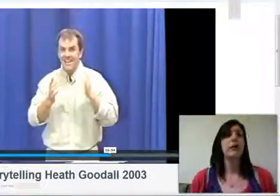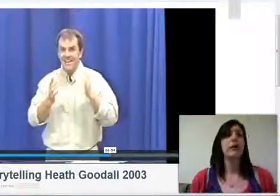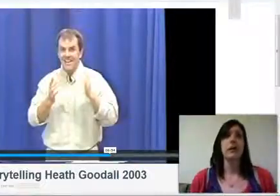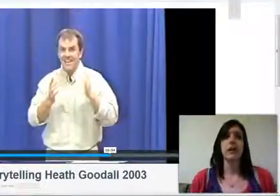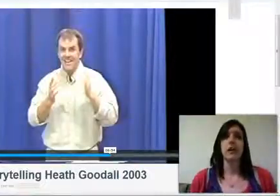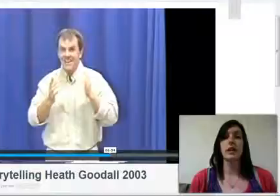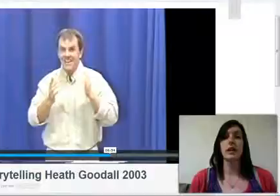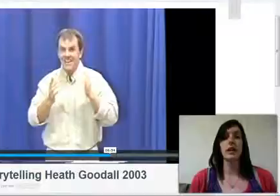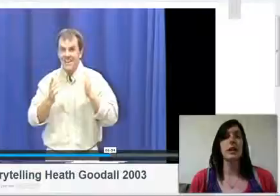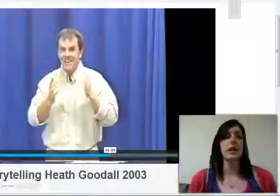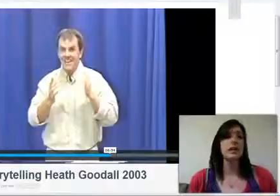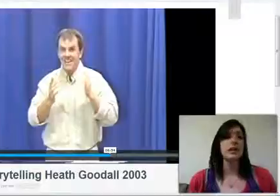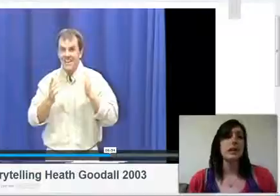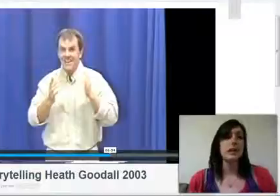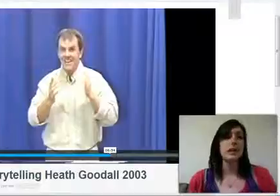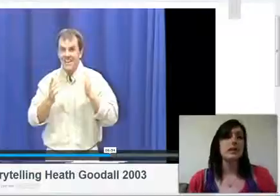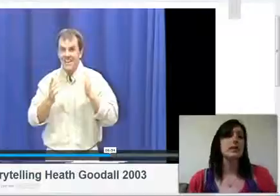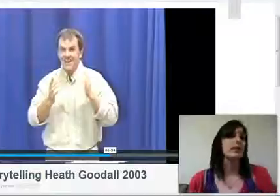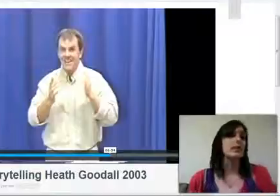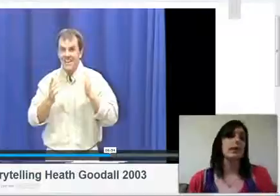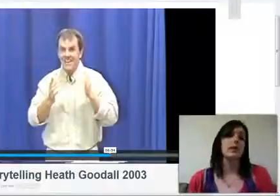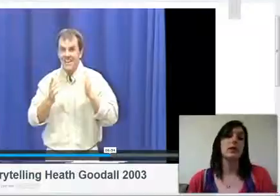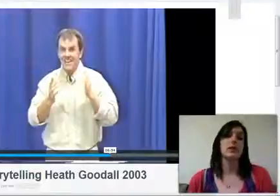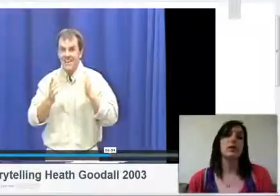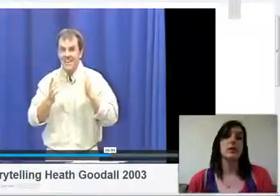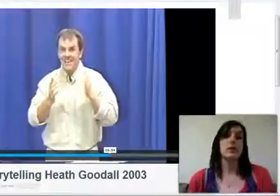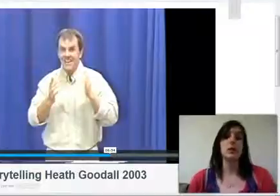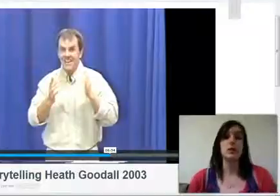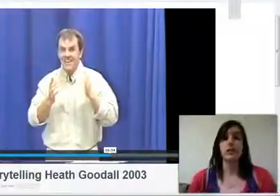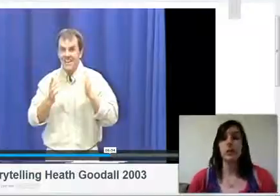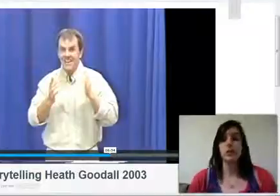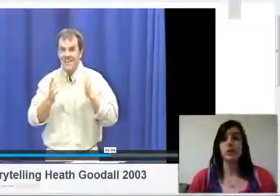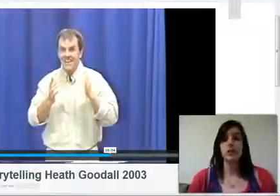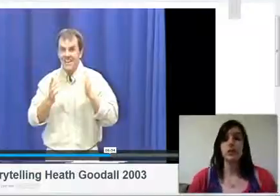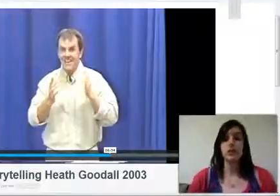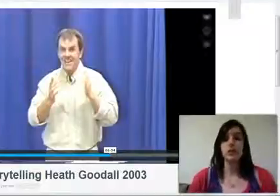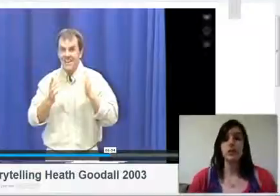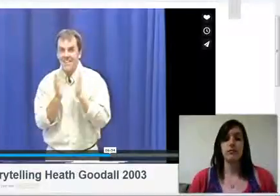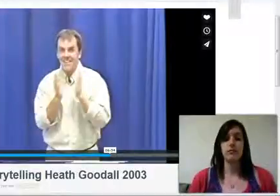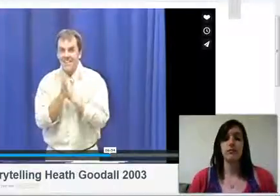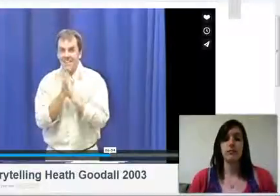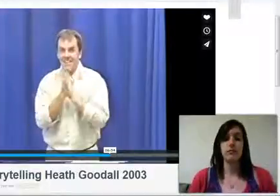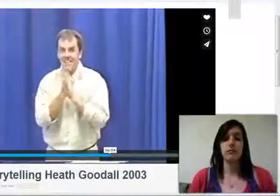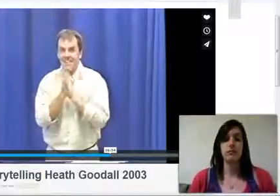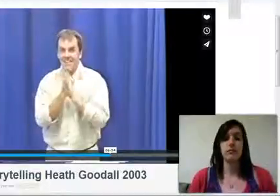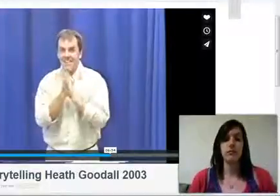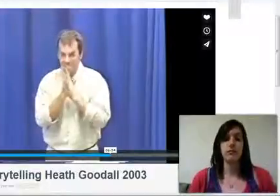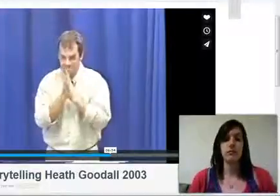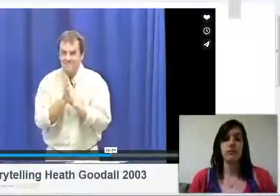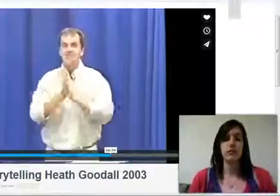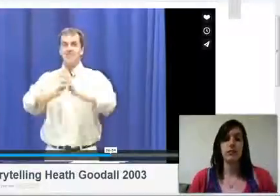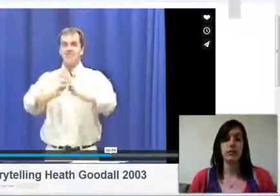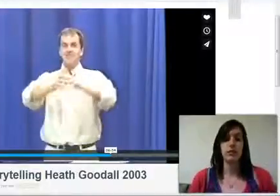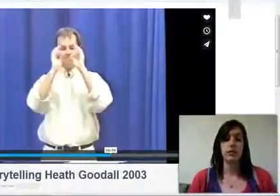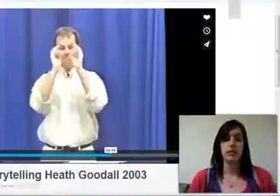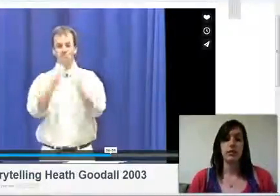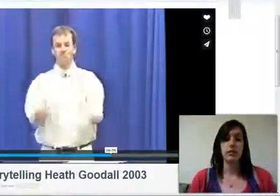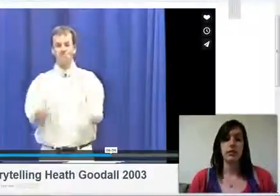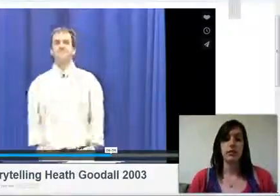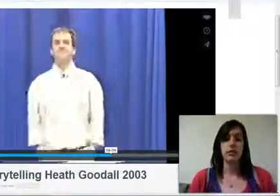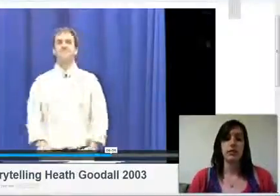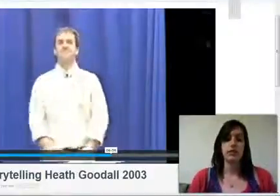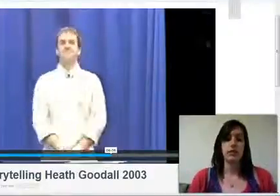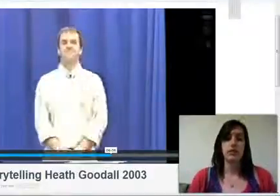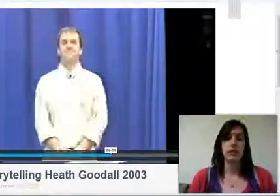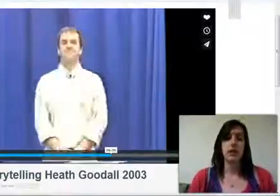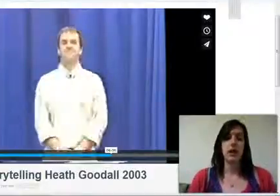that's something that I did not see in my first video that I see now.